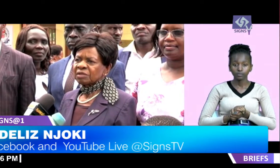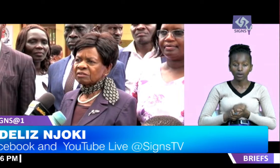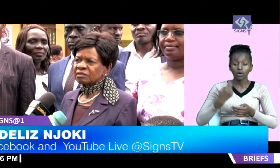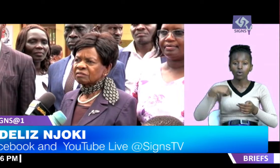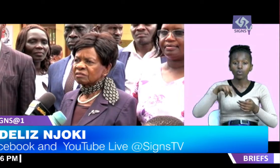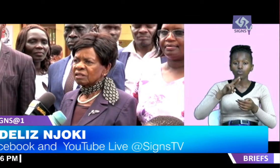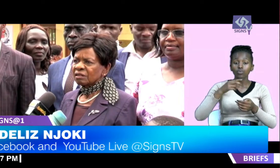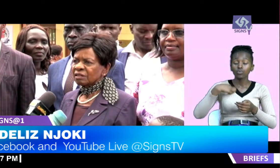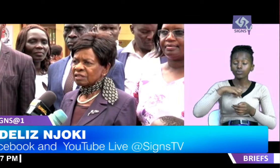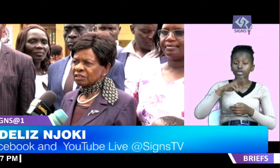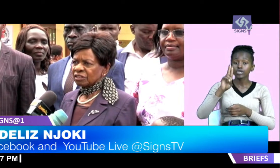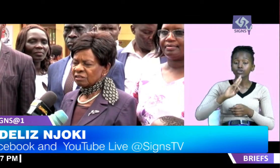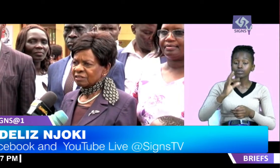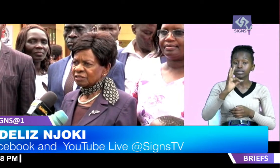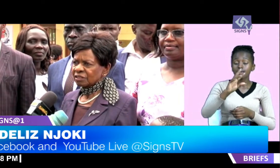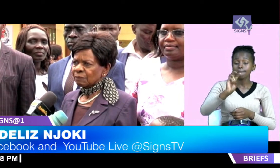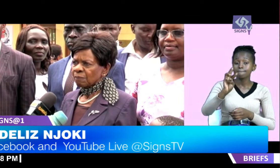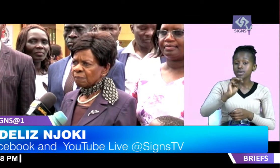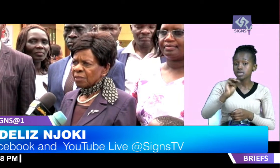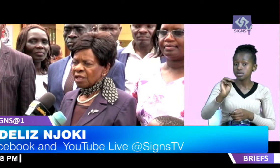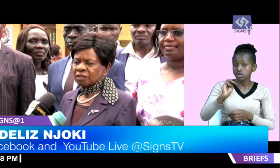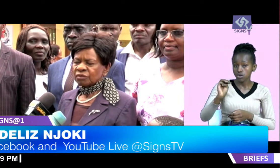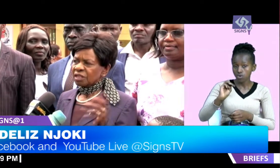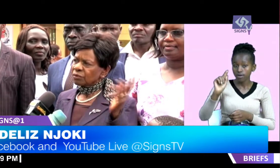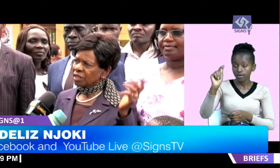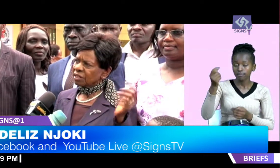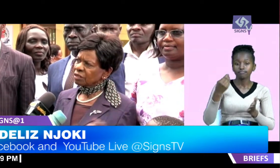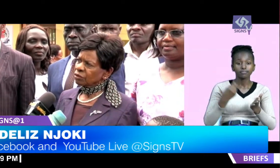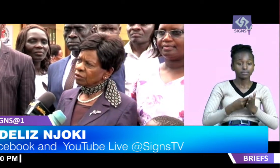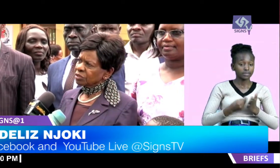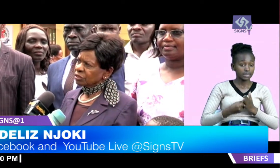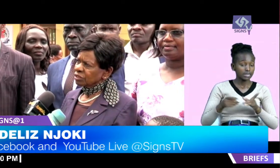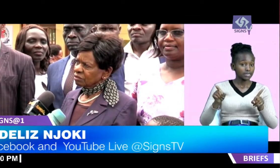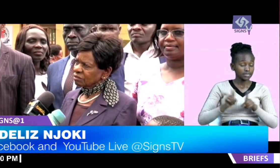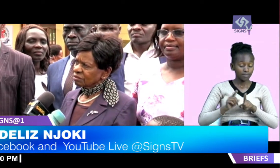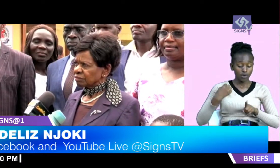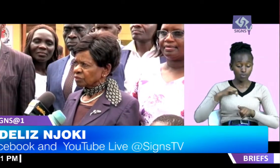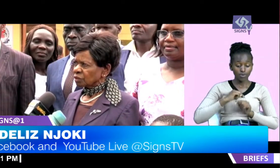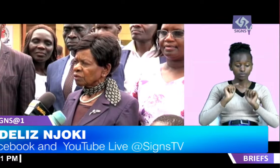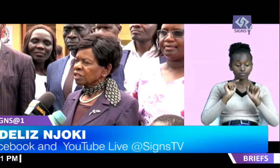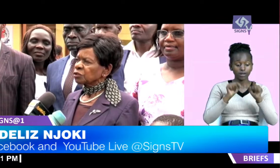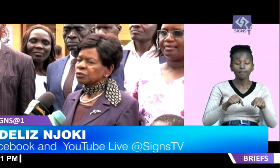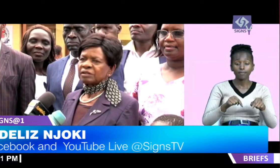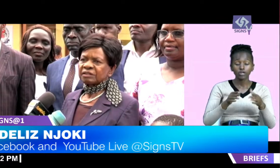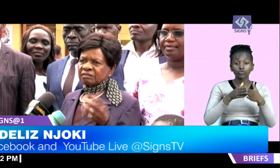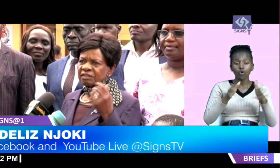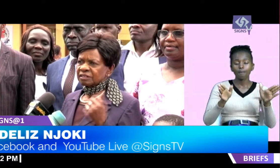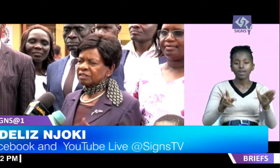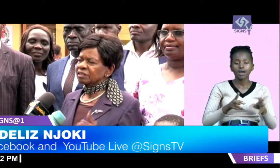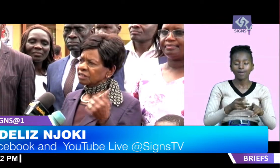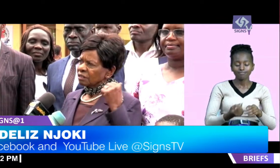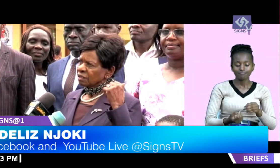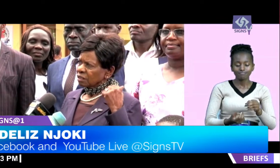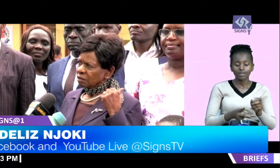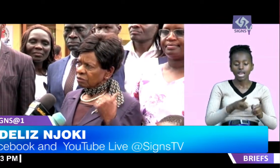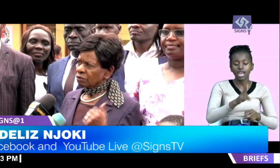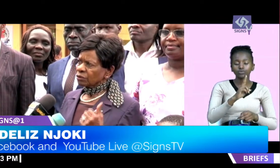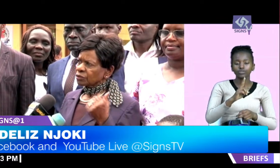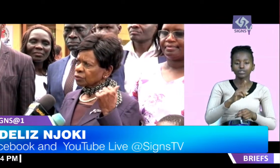million Kenya shillings. And today we are here to commission. We are ensuring that this goes